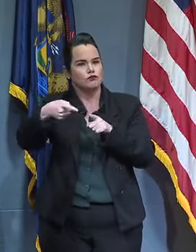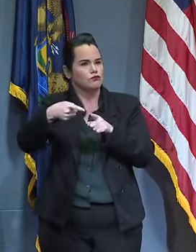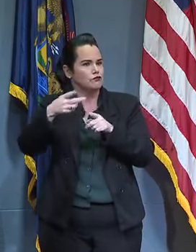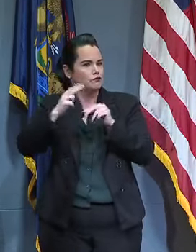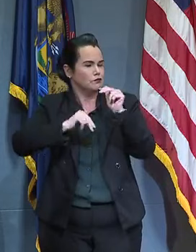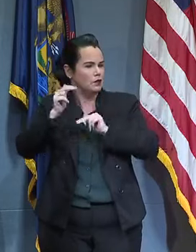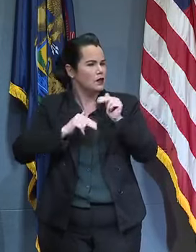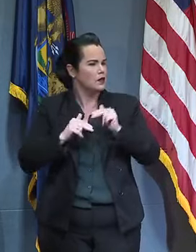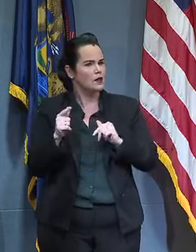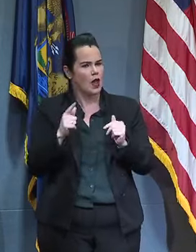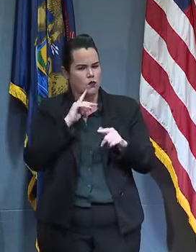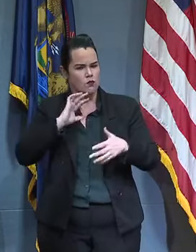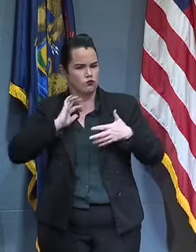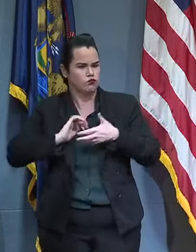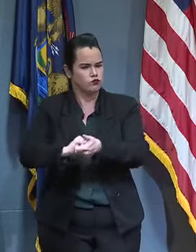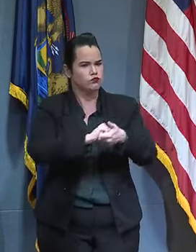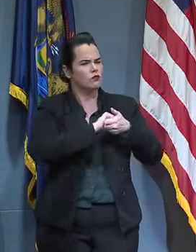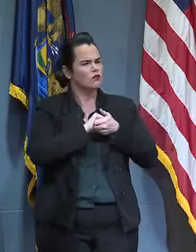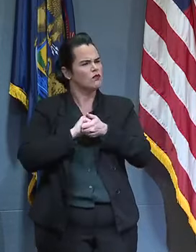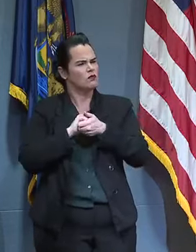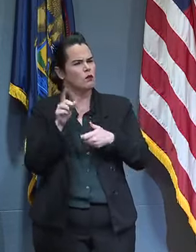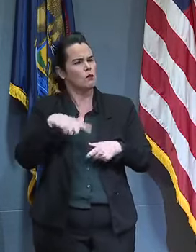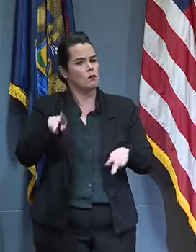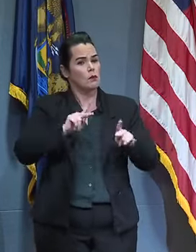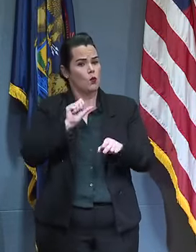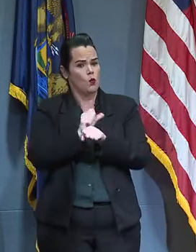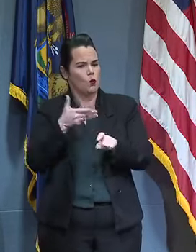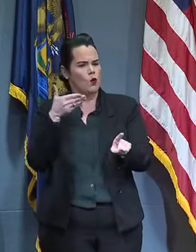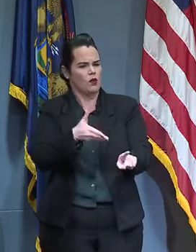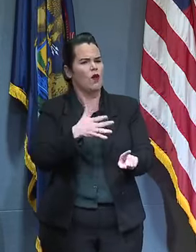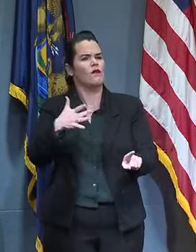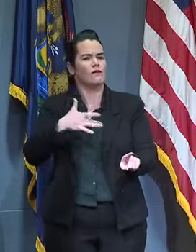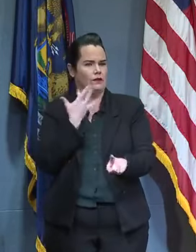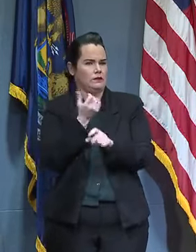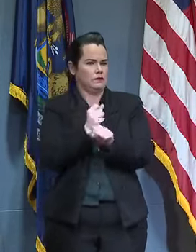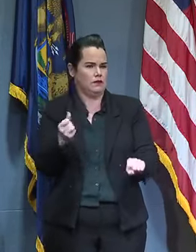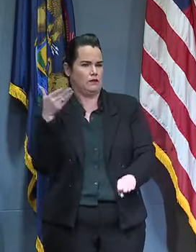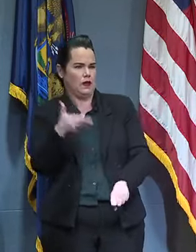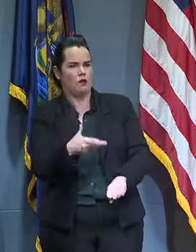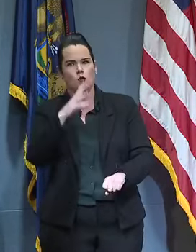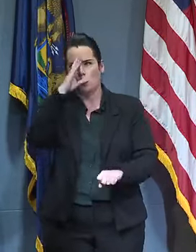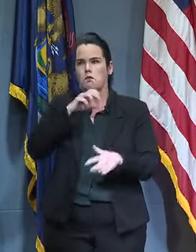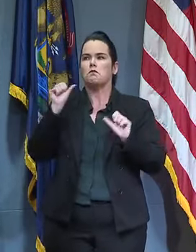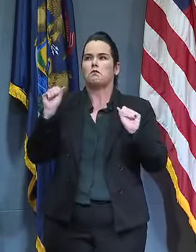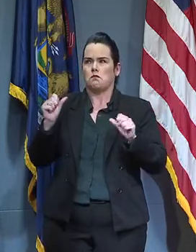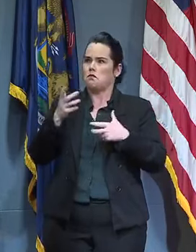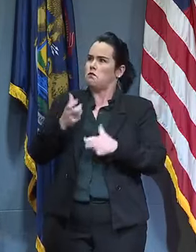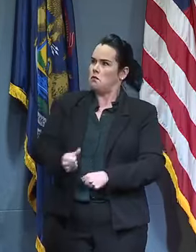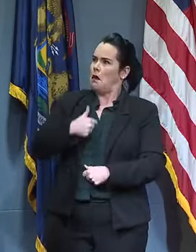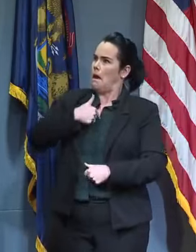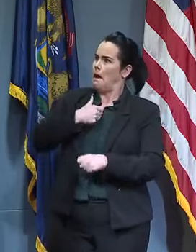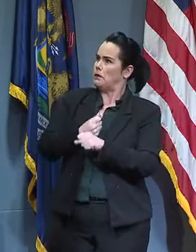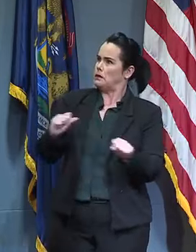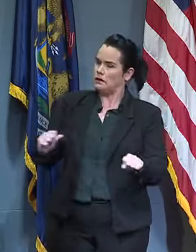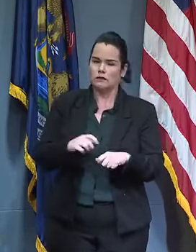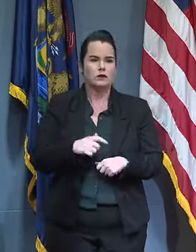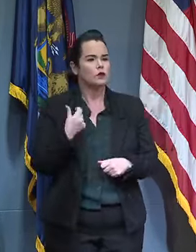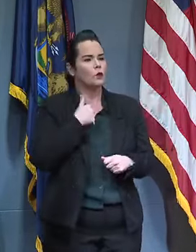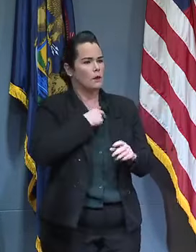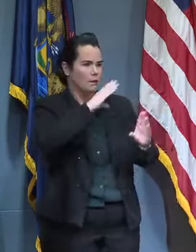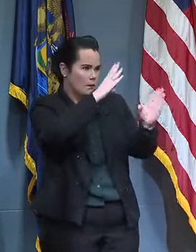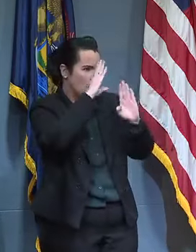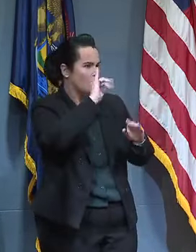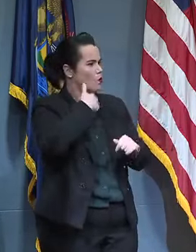make sure that workers can have the confidence that they're safe. So I'm staying close in those conversations, and we